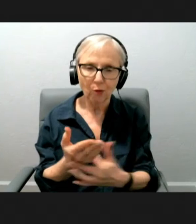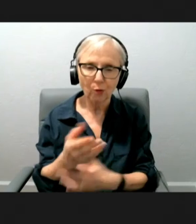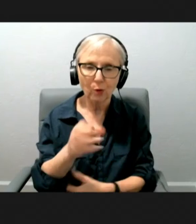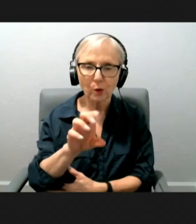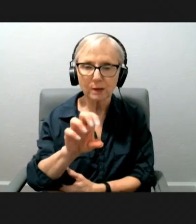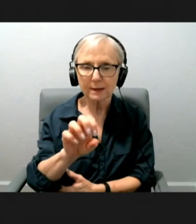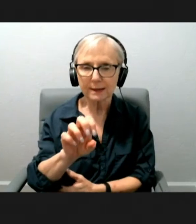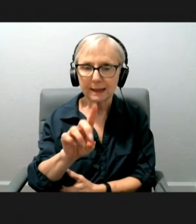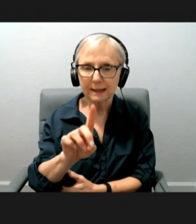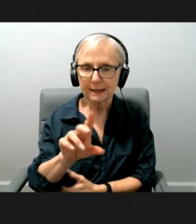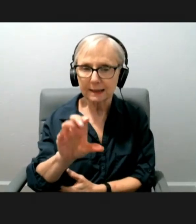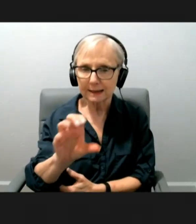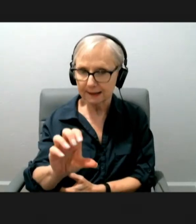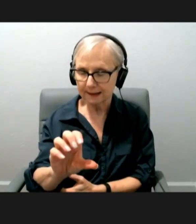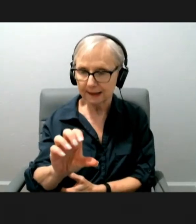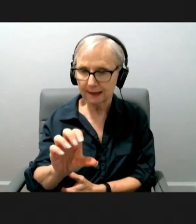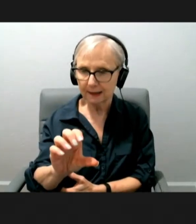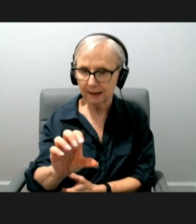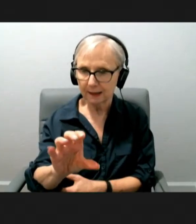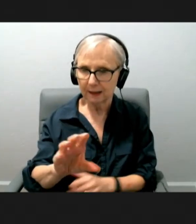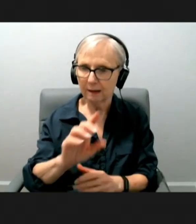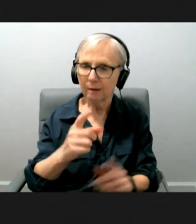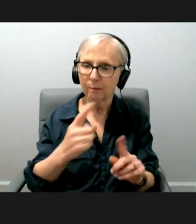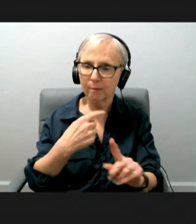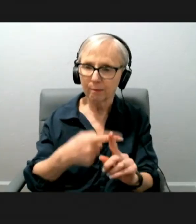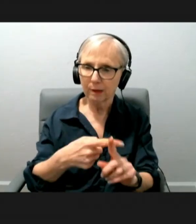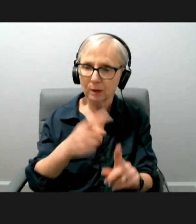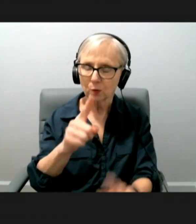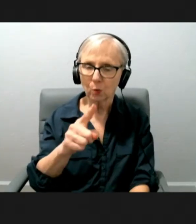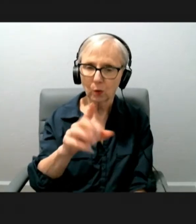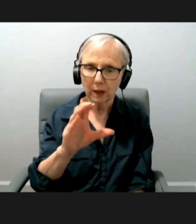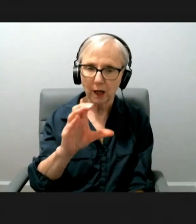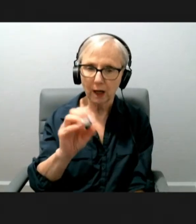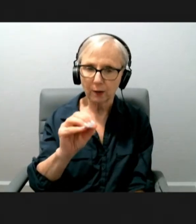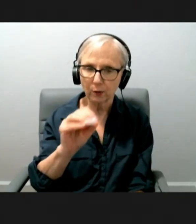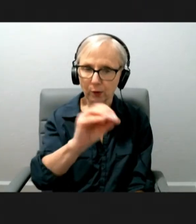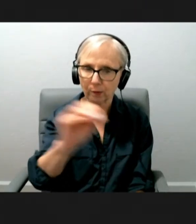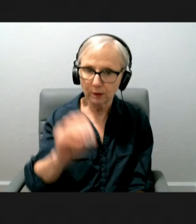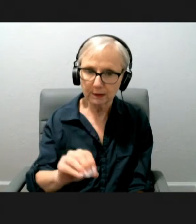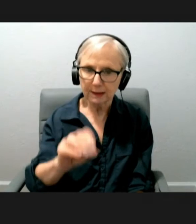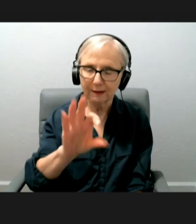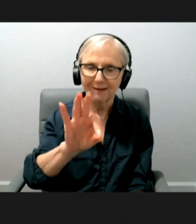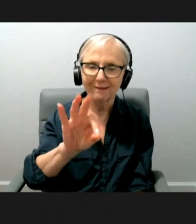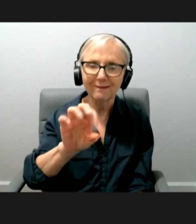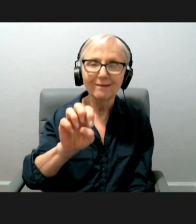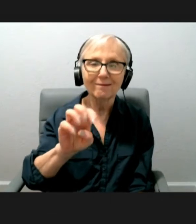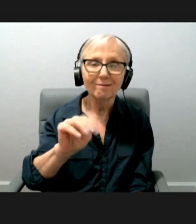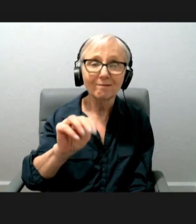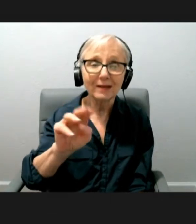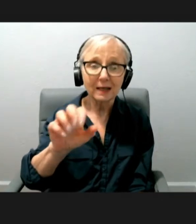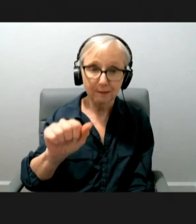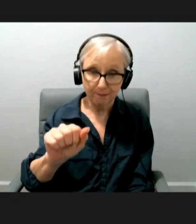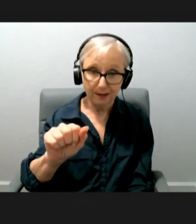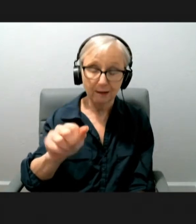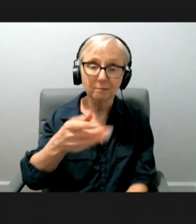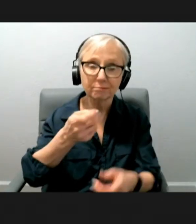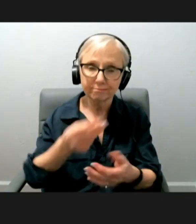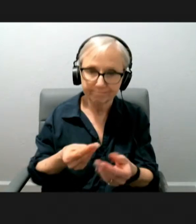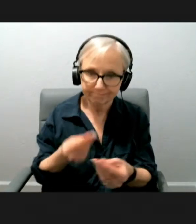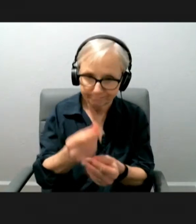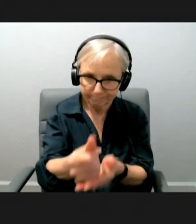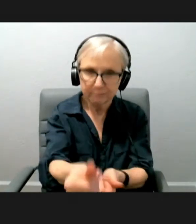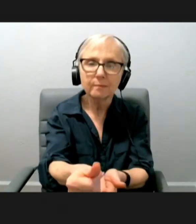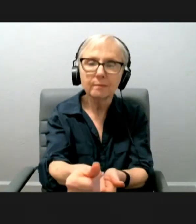CDC channels. And then additionally, 100% FEMA reimbursement has been available, throughout the course of